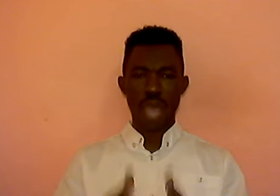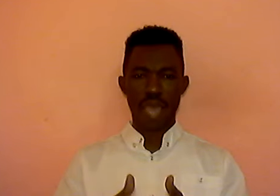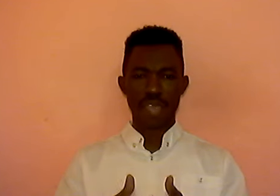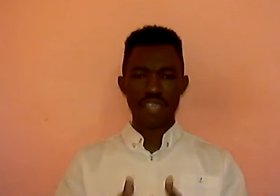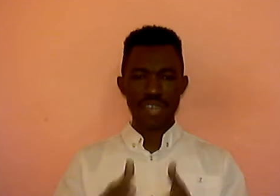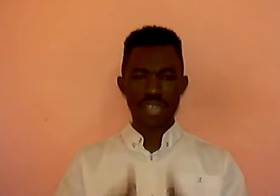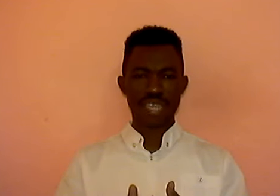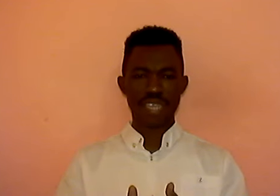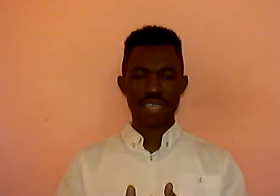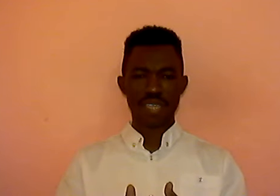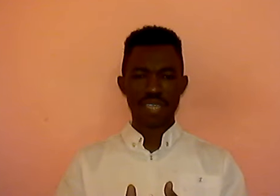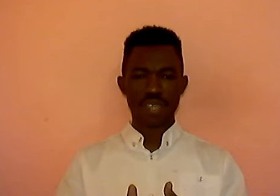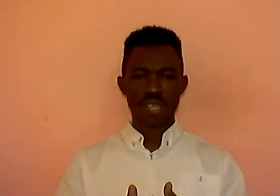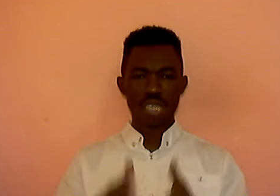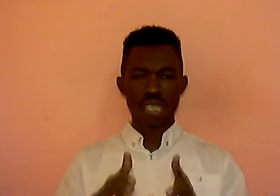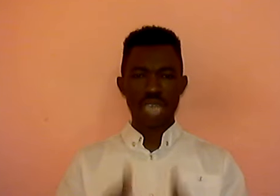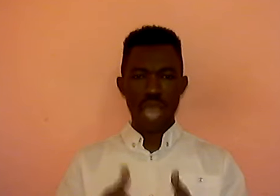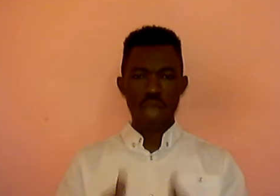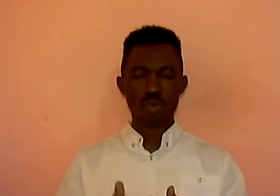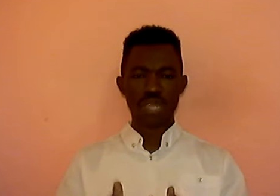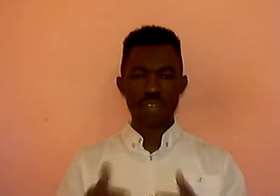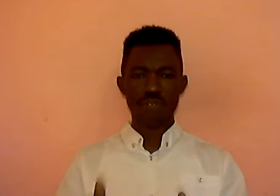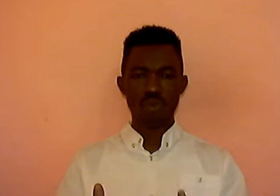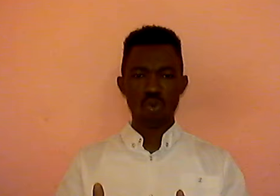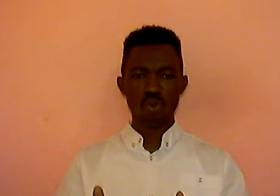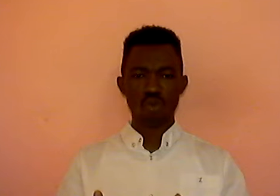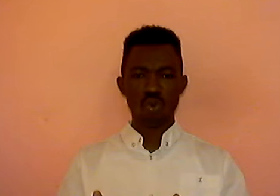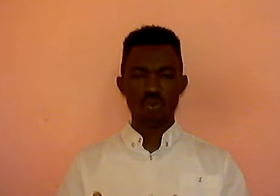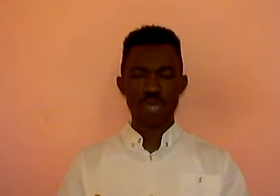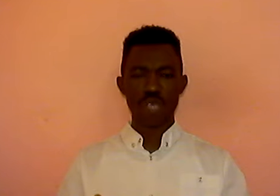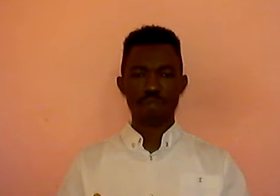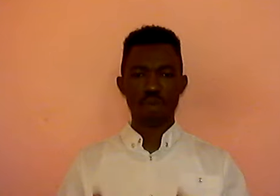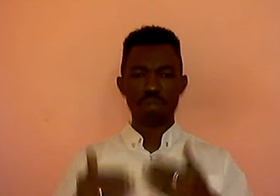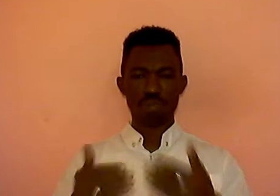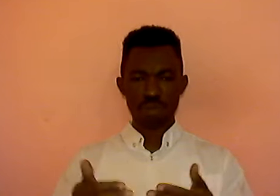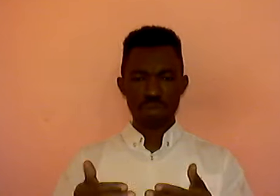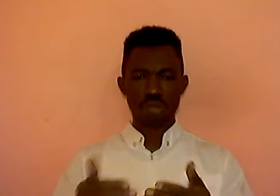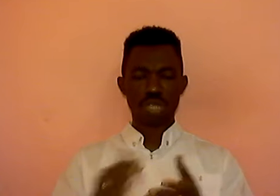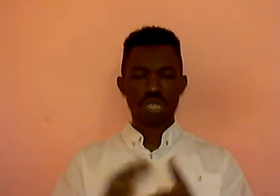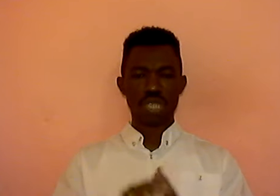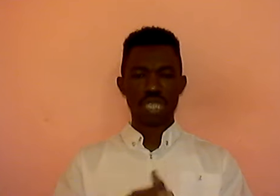are in dirtiness is how the devil will pump the